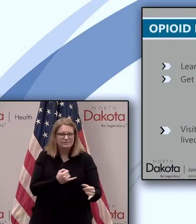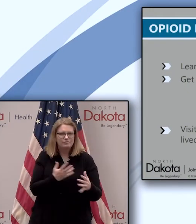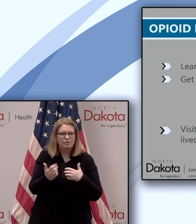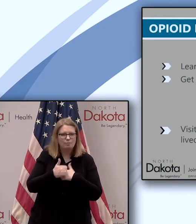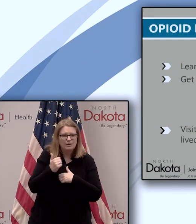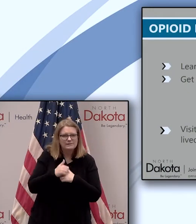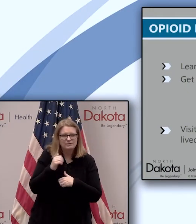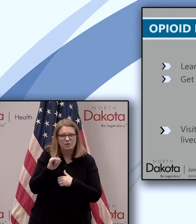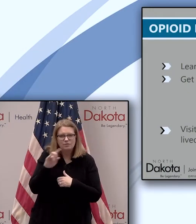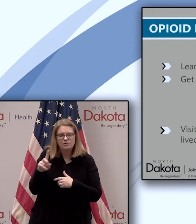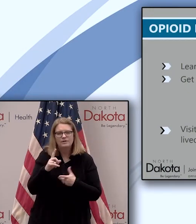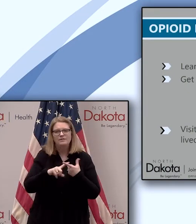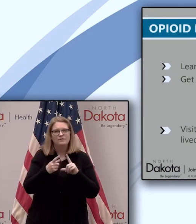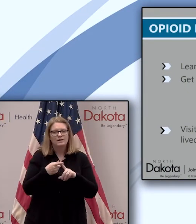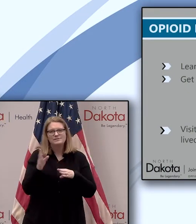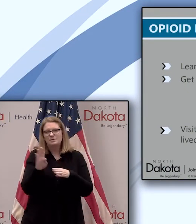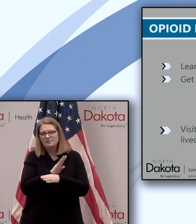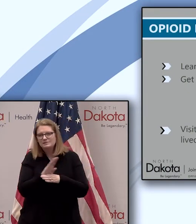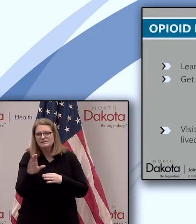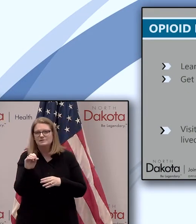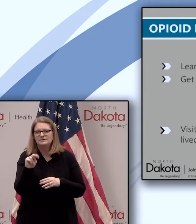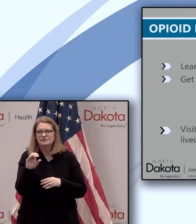for friends, for businesses and nonprofits.